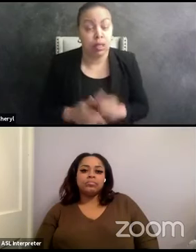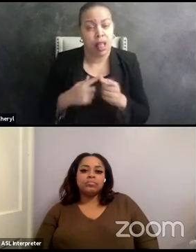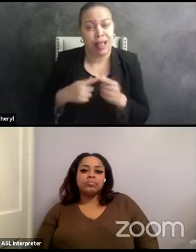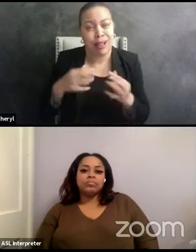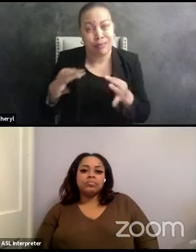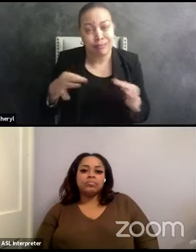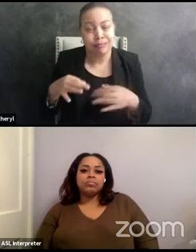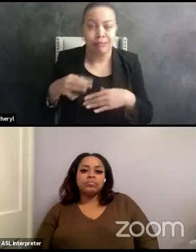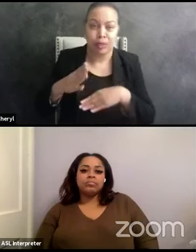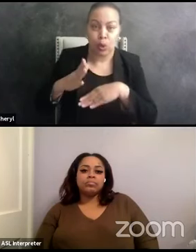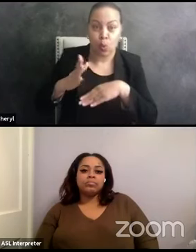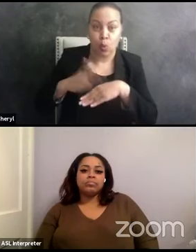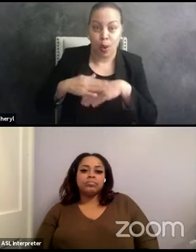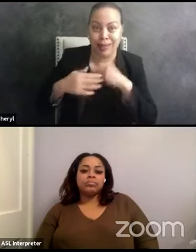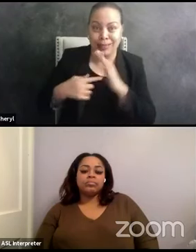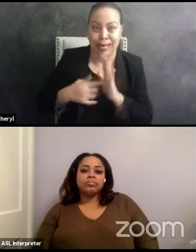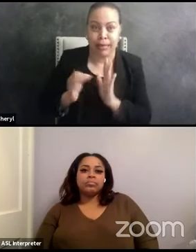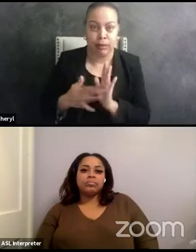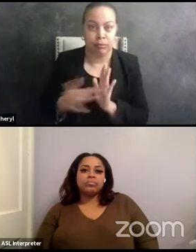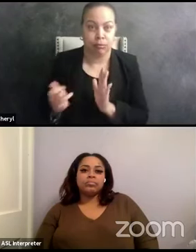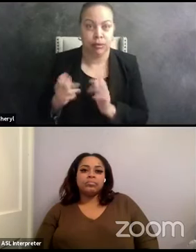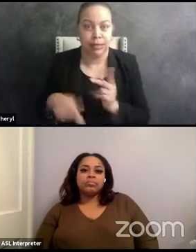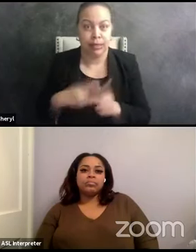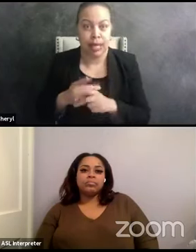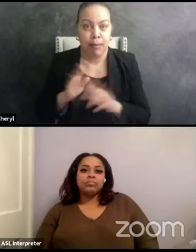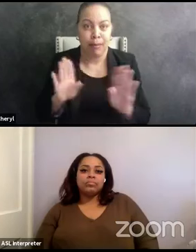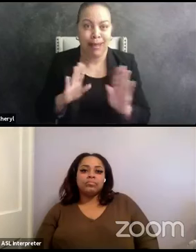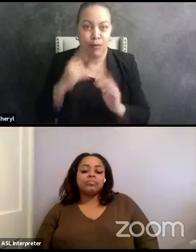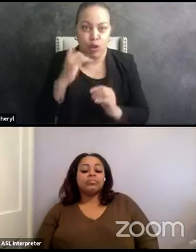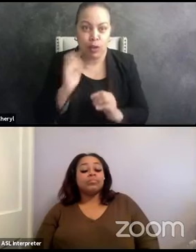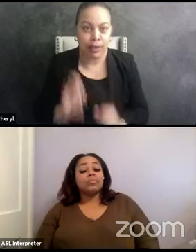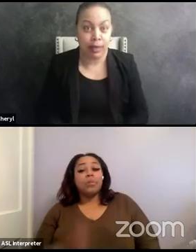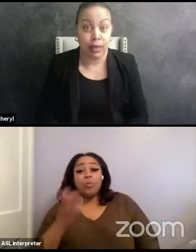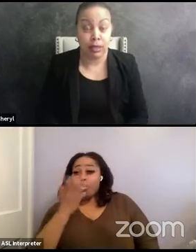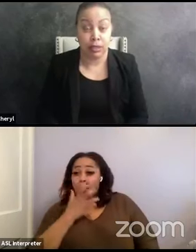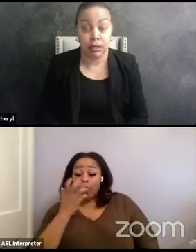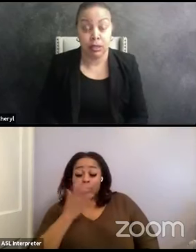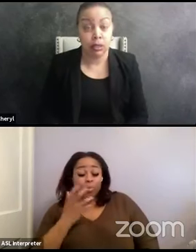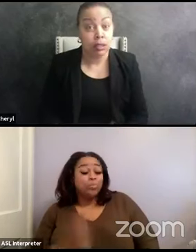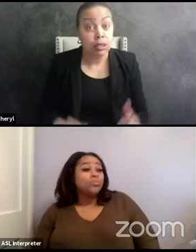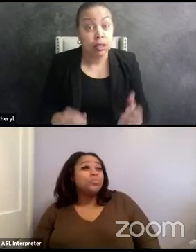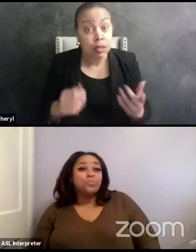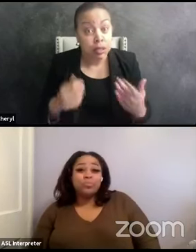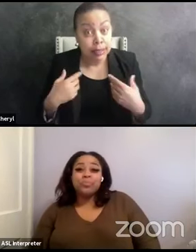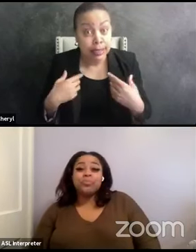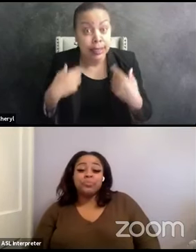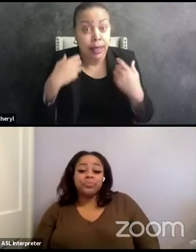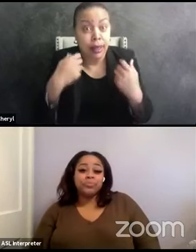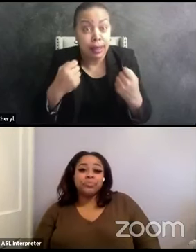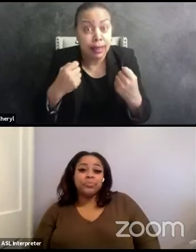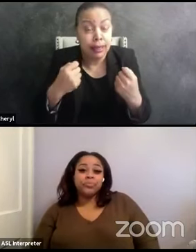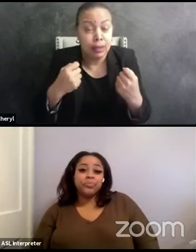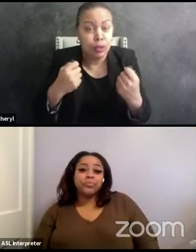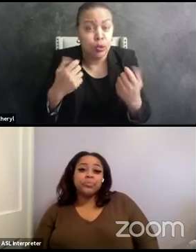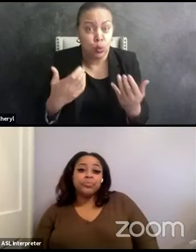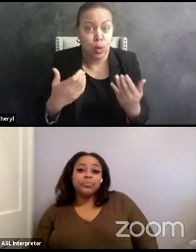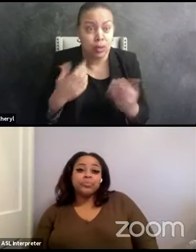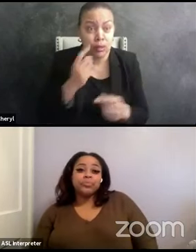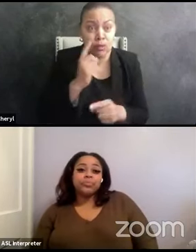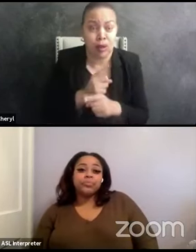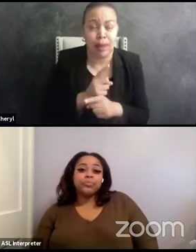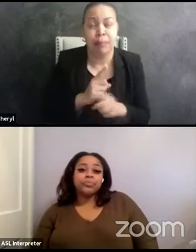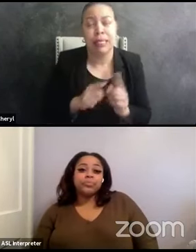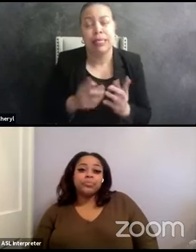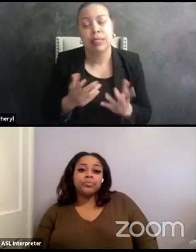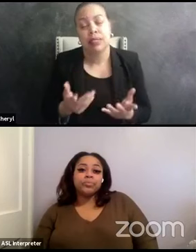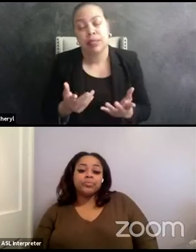warning signs of predatory behavior look like. Ooh, Hold child. space for healing, because chances are, and I mean,